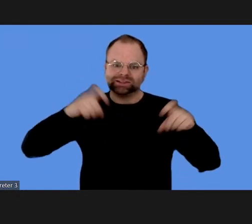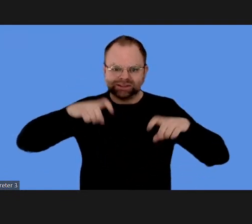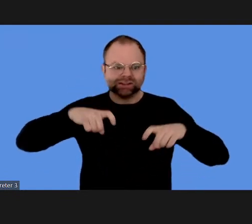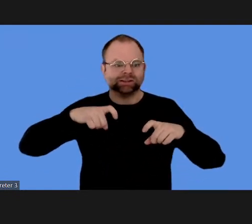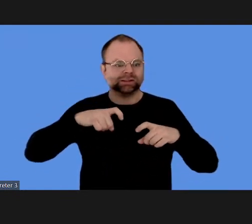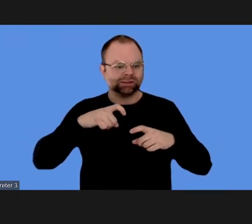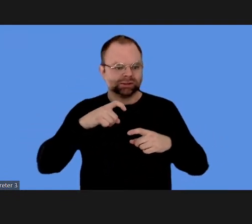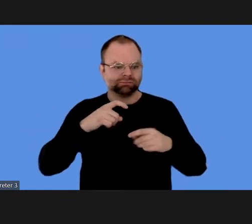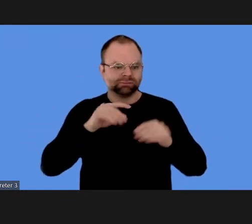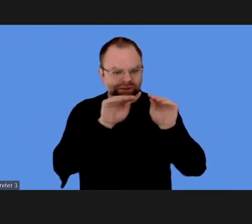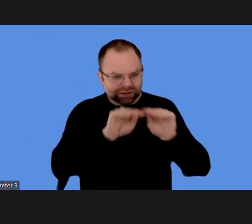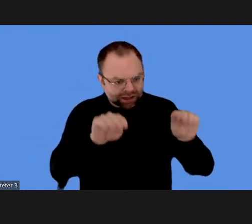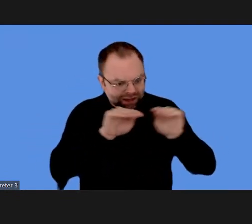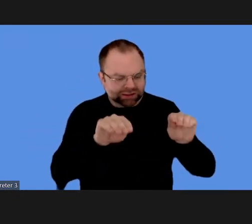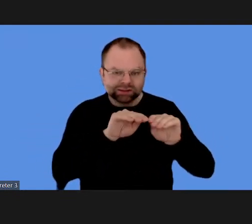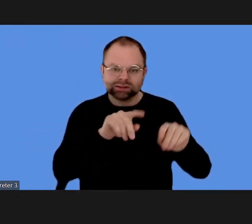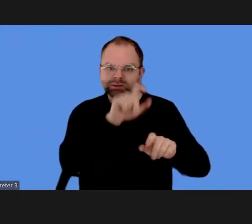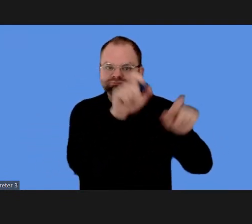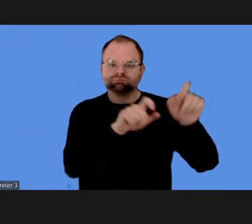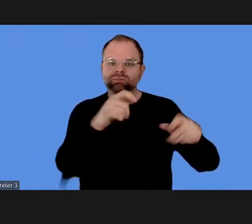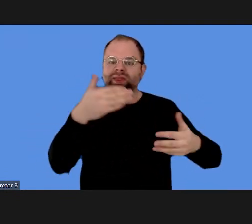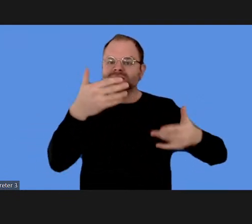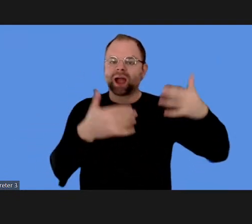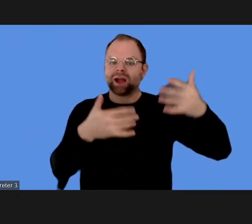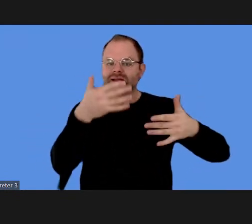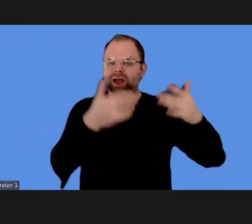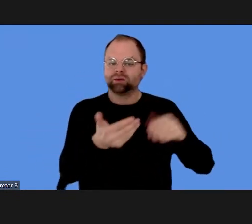while having the second largest population in the world.